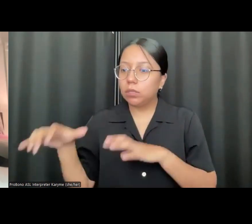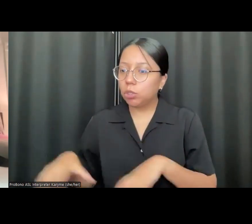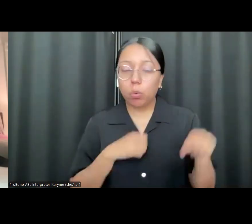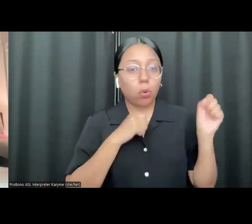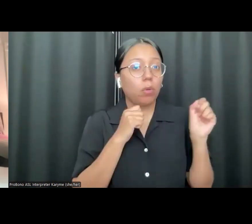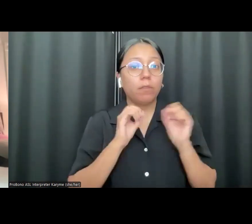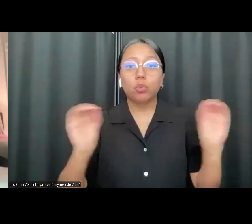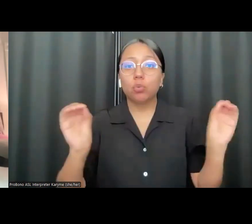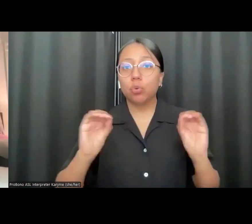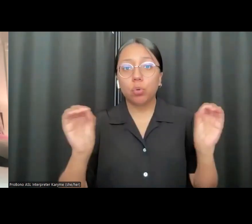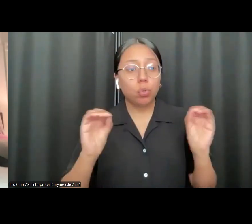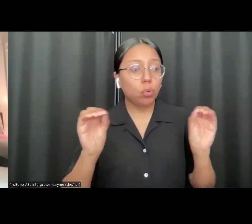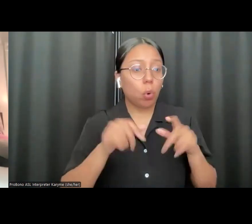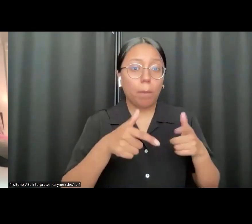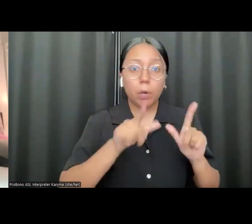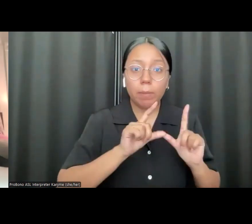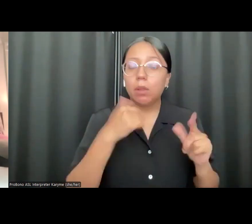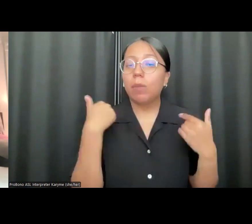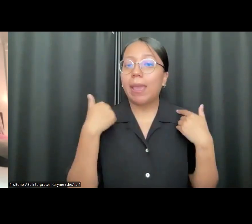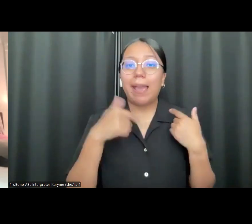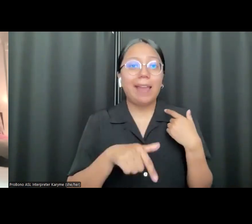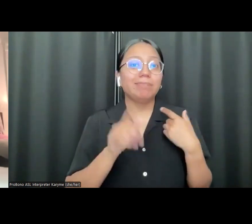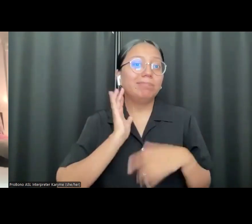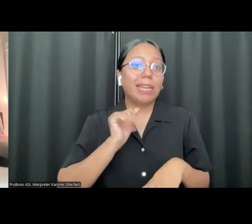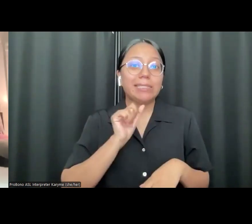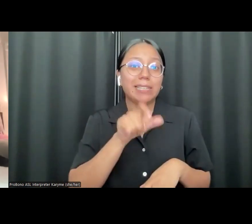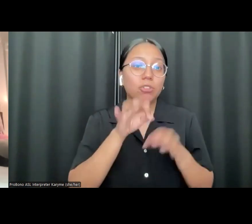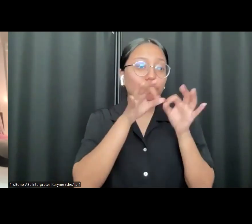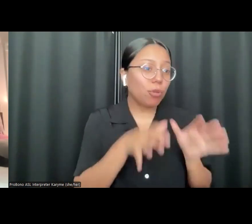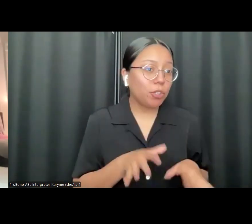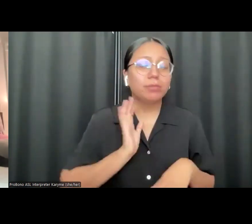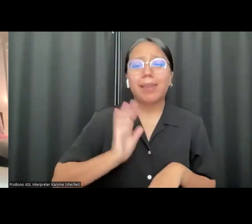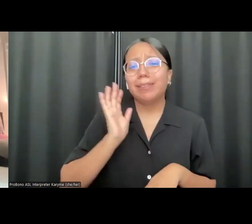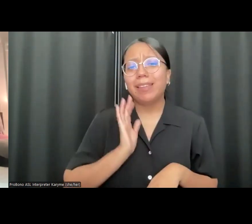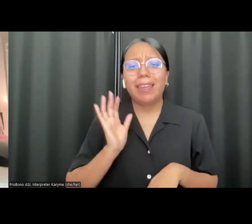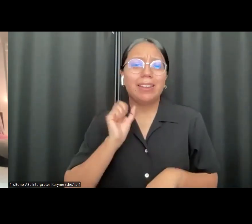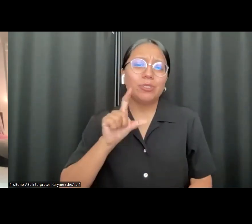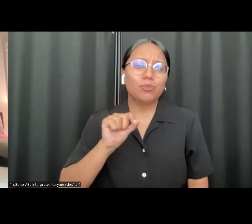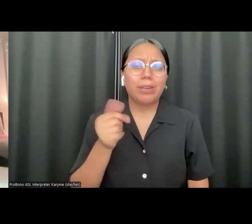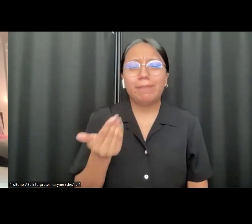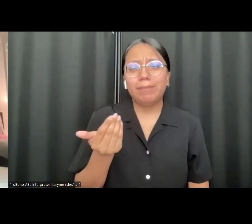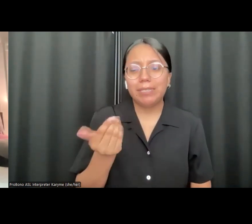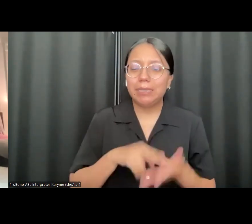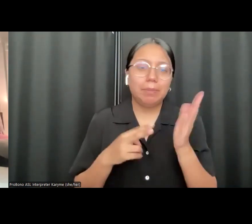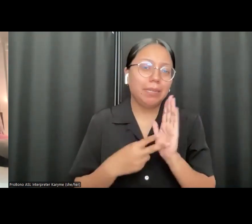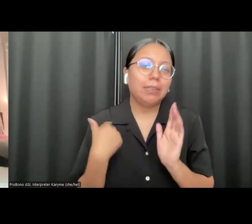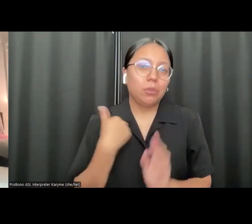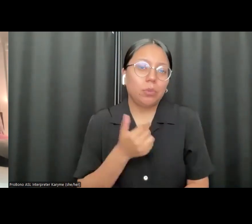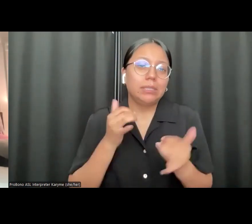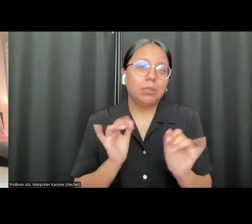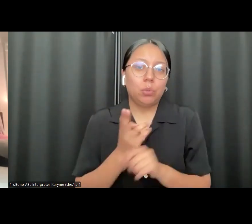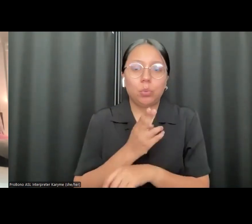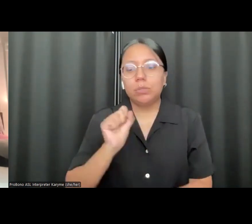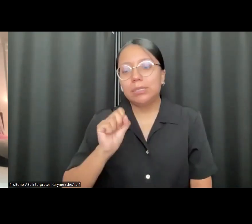interpreters. It was 2015, so we had Skype. We had someone holding up a laptop. And we just took over the subway station